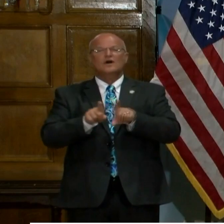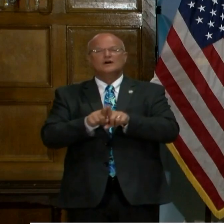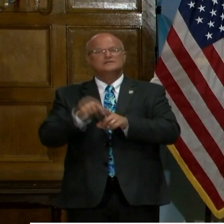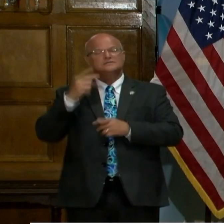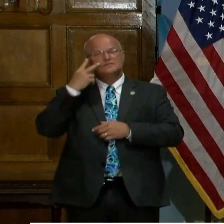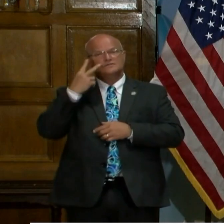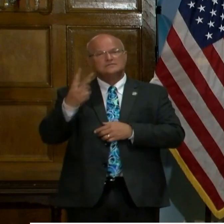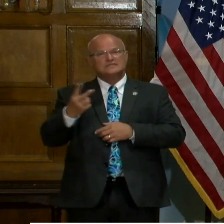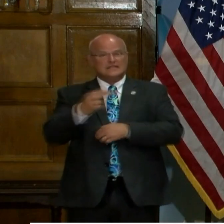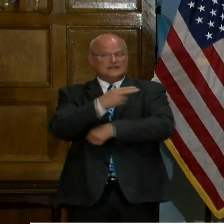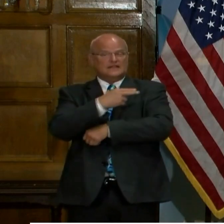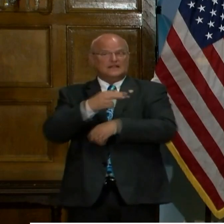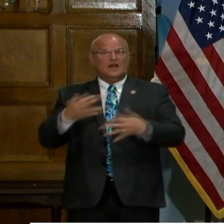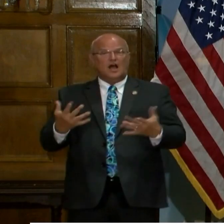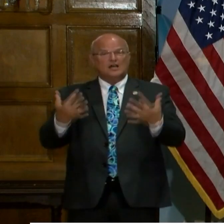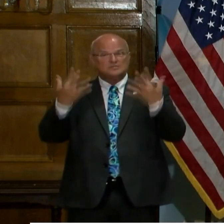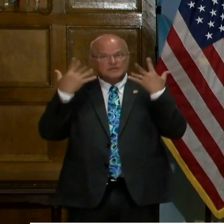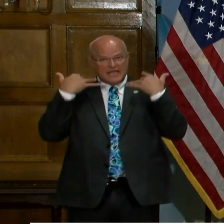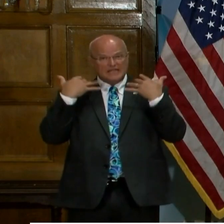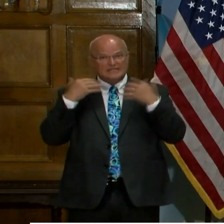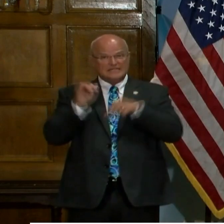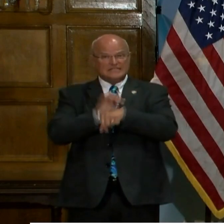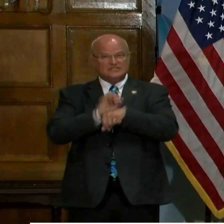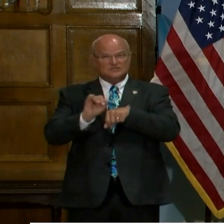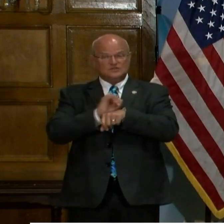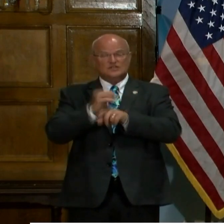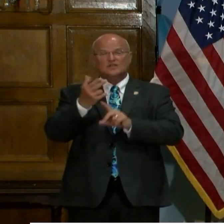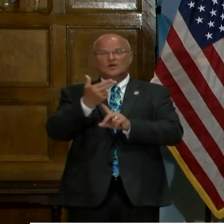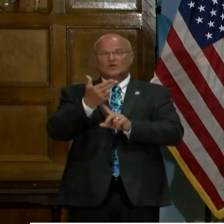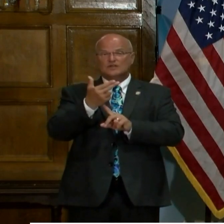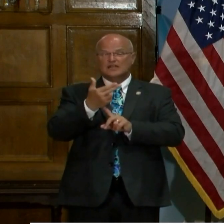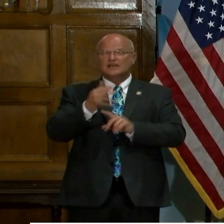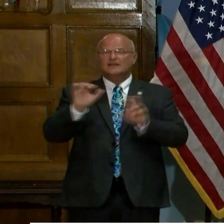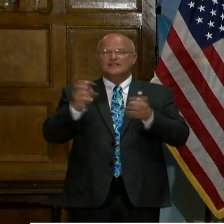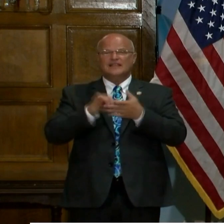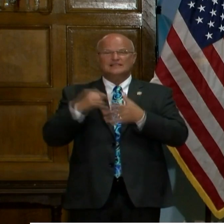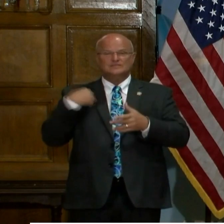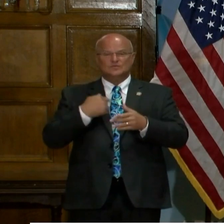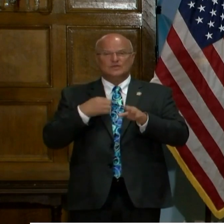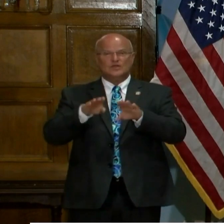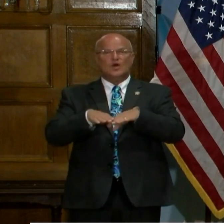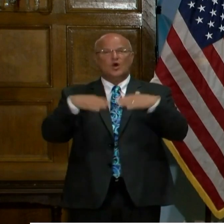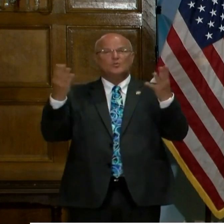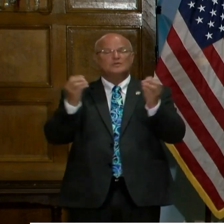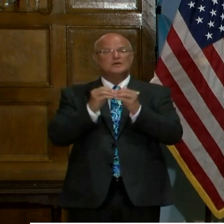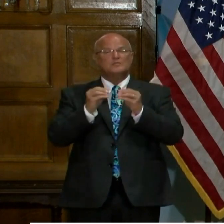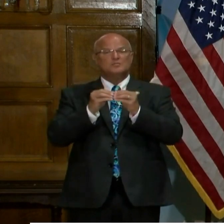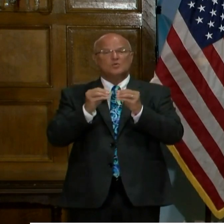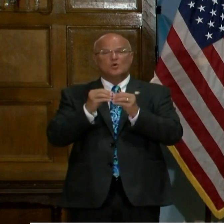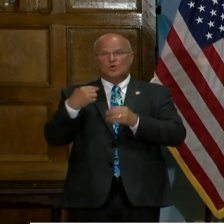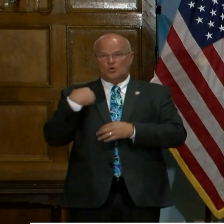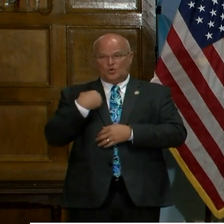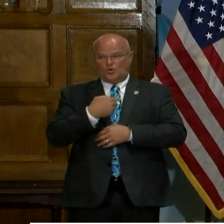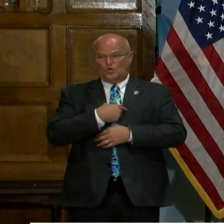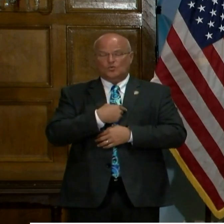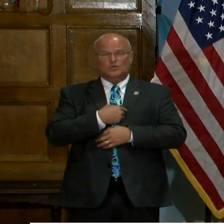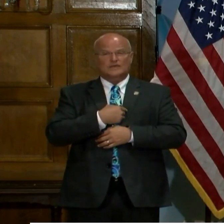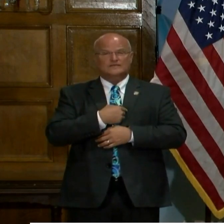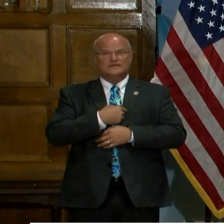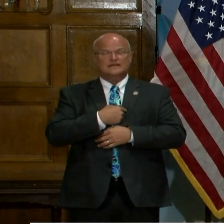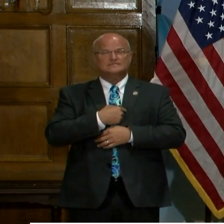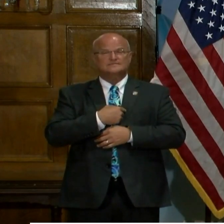also seen in the hospitality industry that as we opened up more, and there's